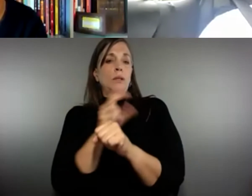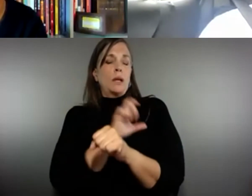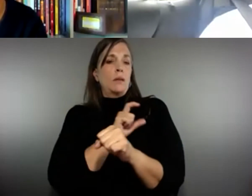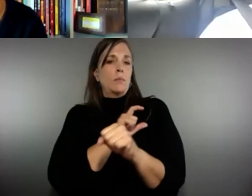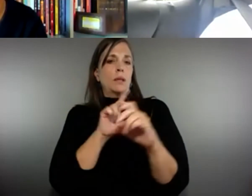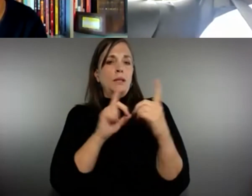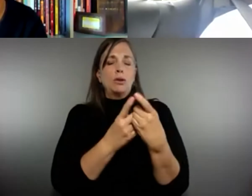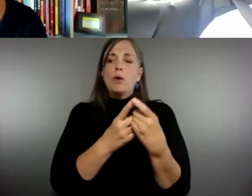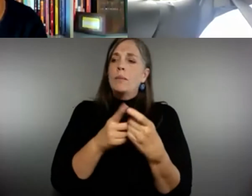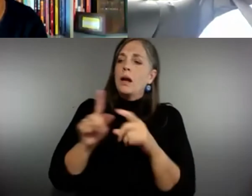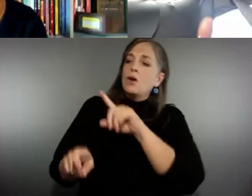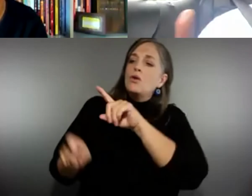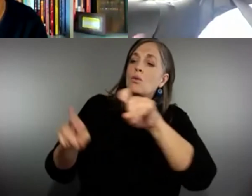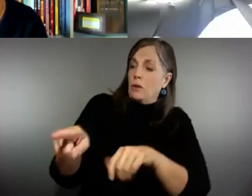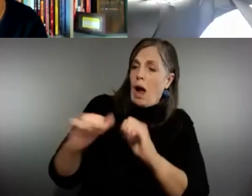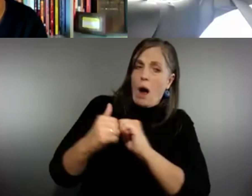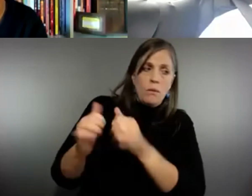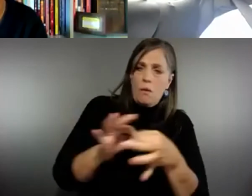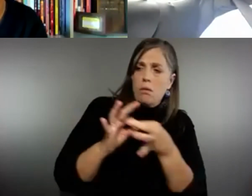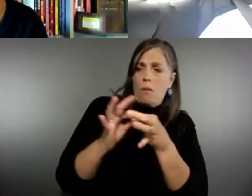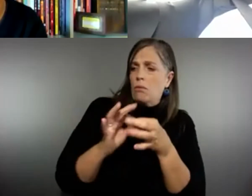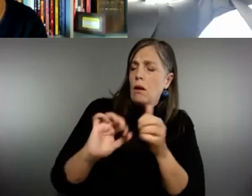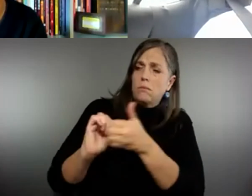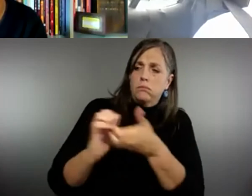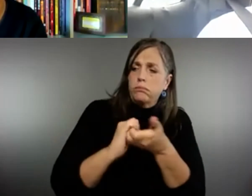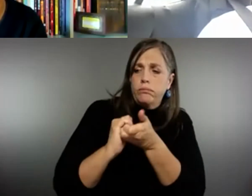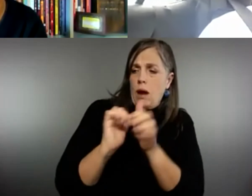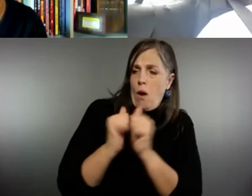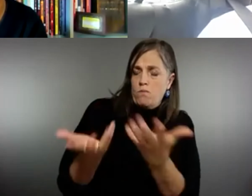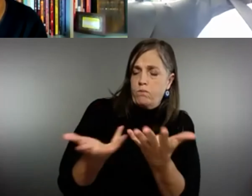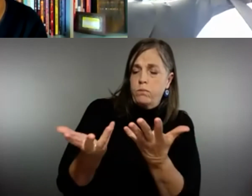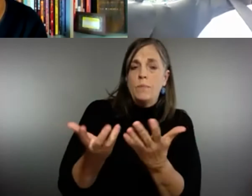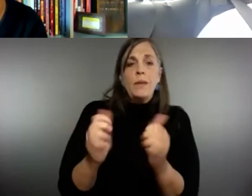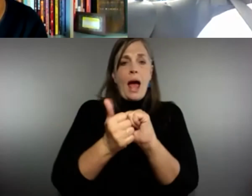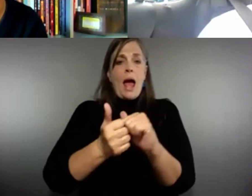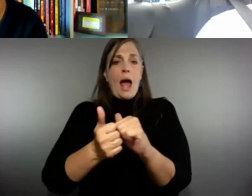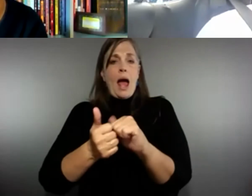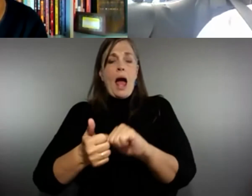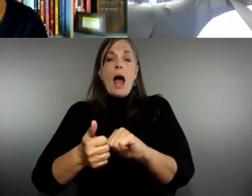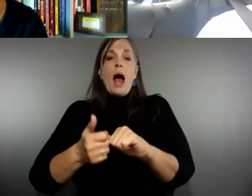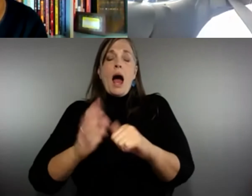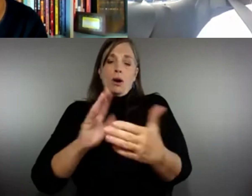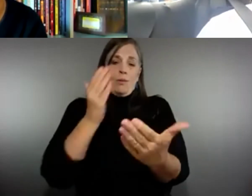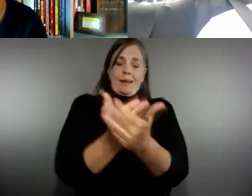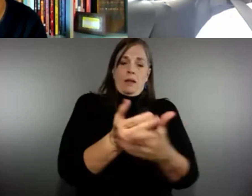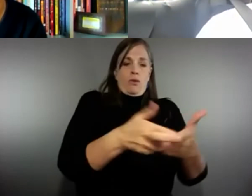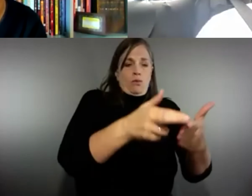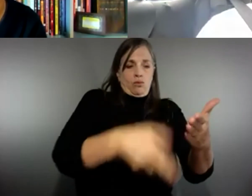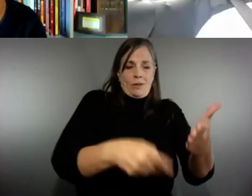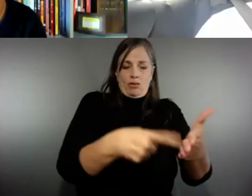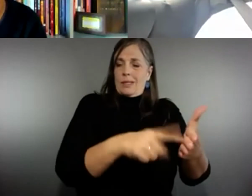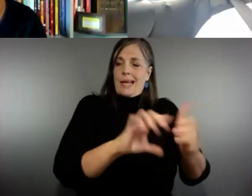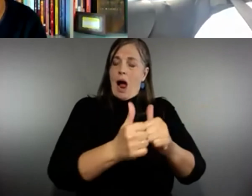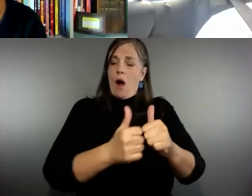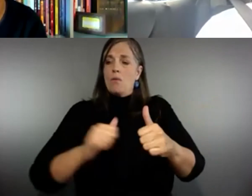on collaboration you know where how do we reach the results that we're looking for how are we communicating with those